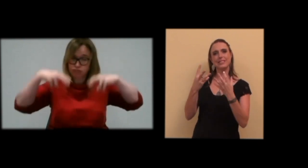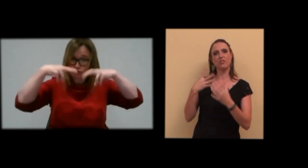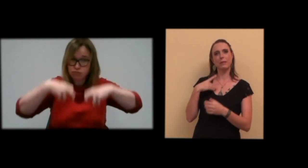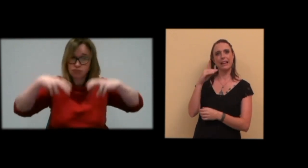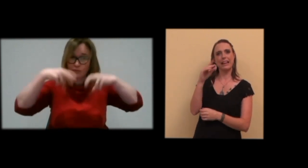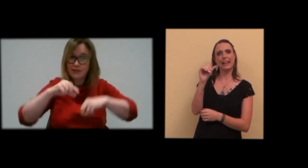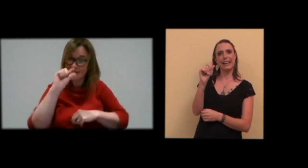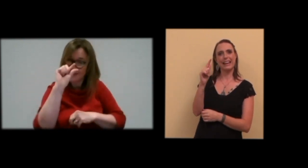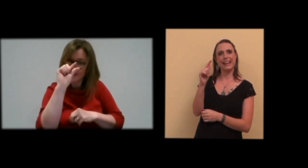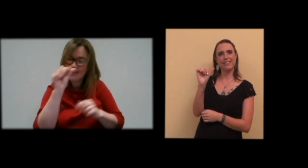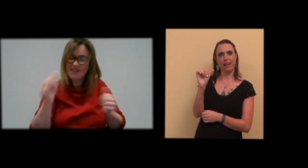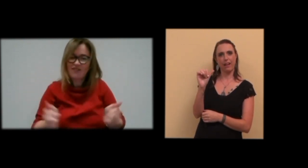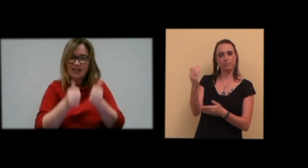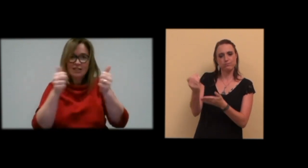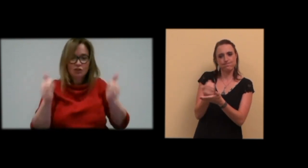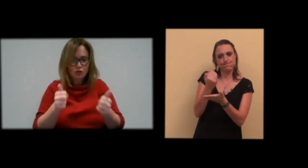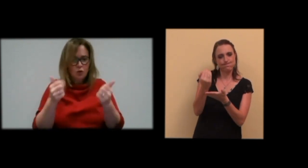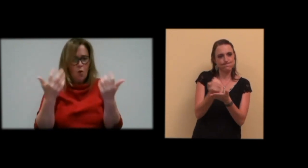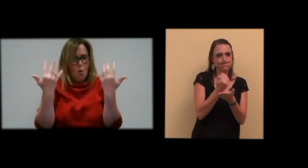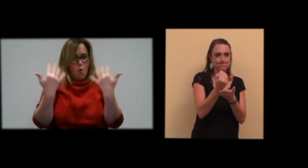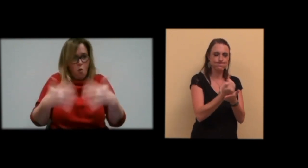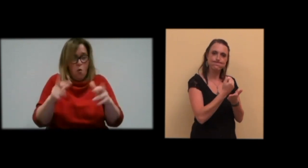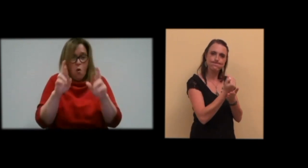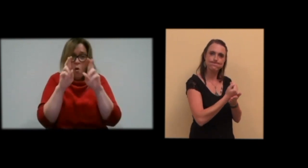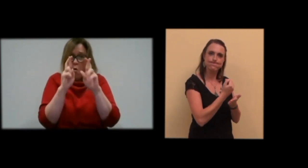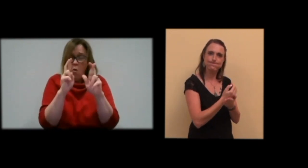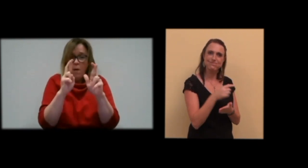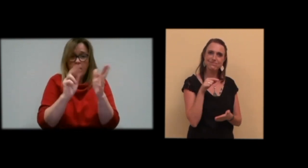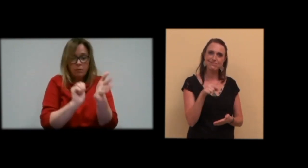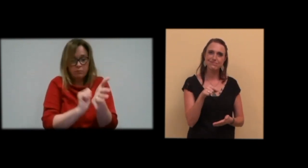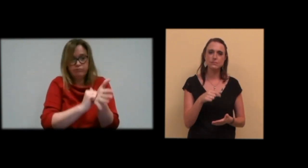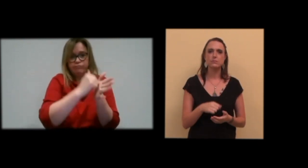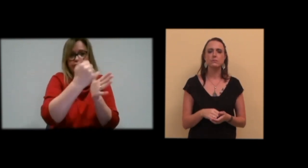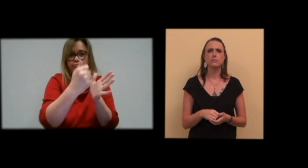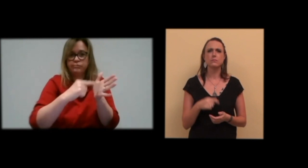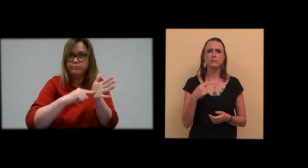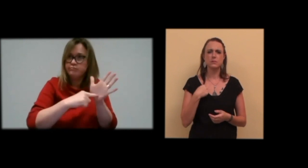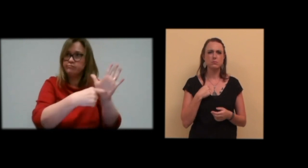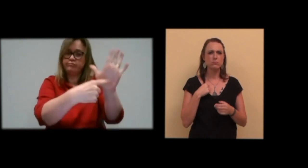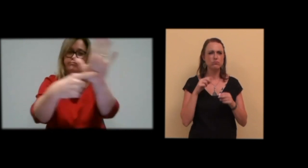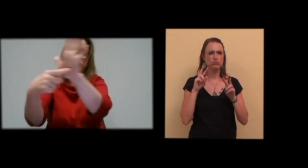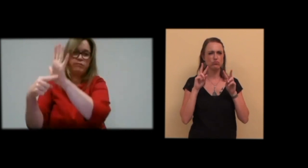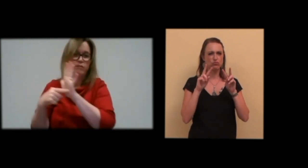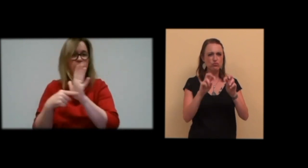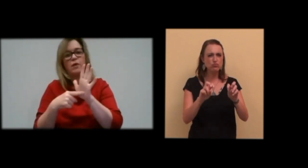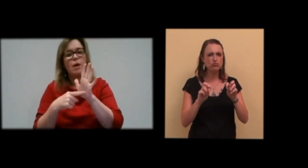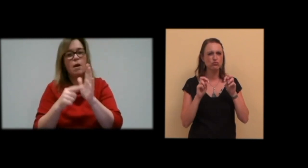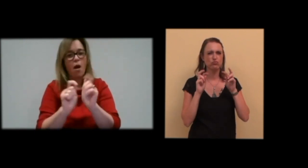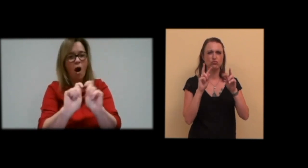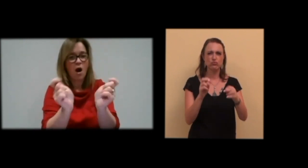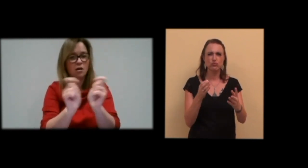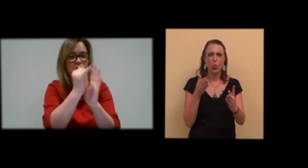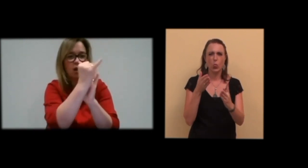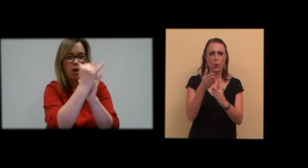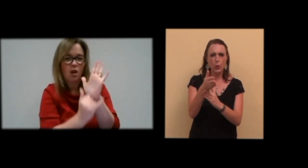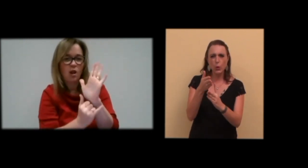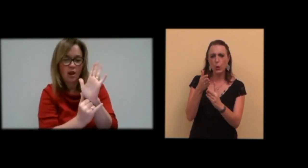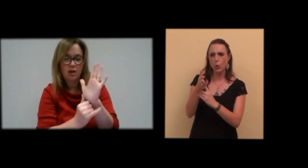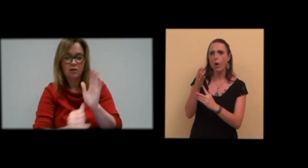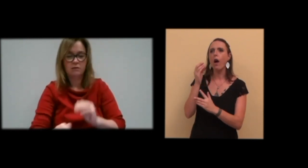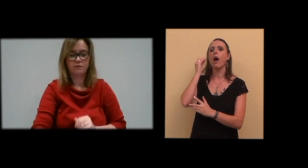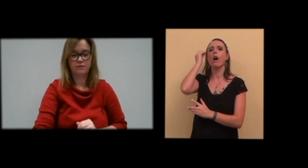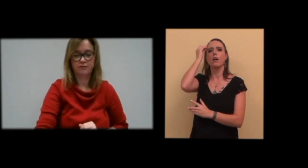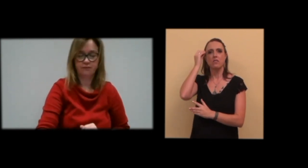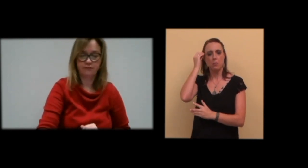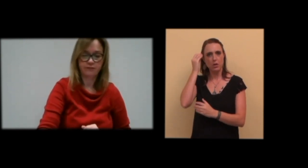together. And that is then the data collection stage. I've just been going through all of that research